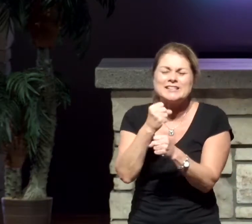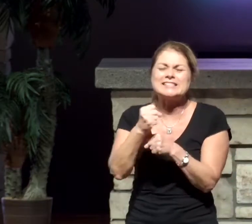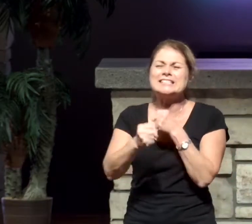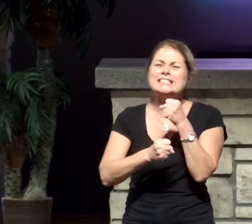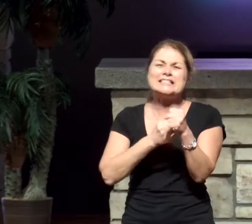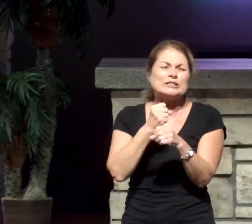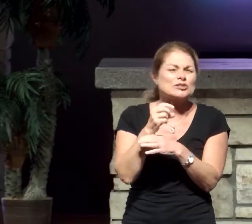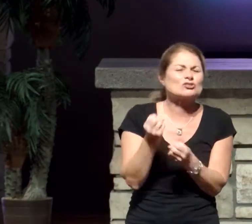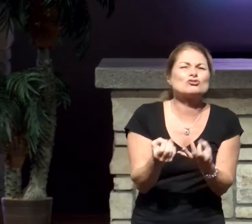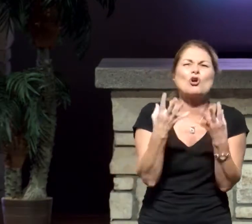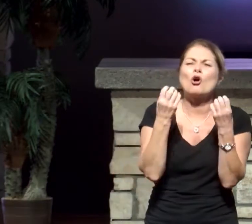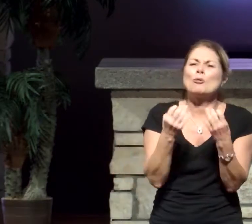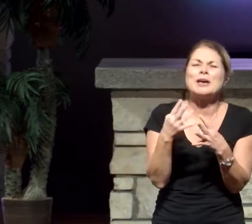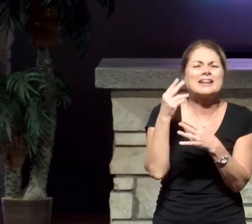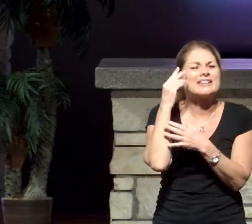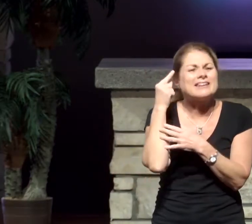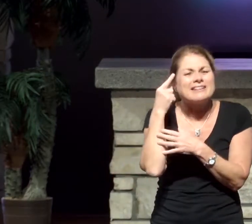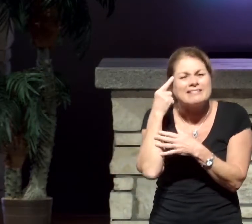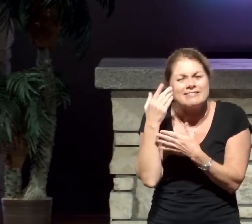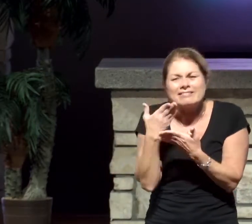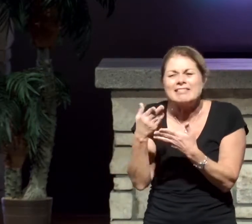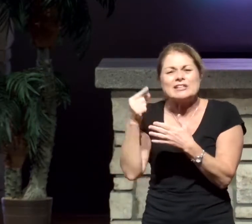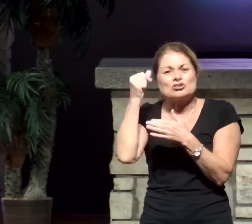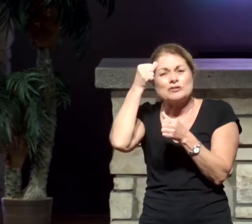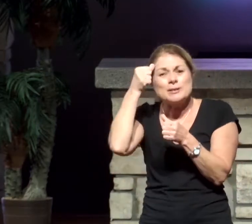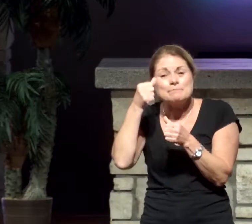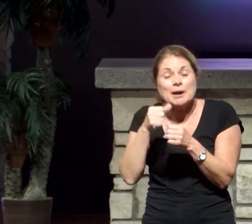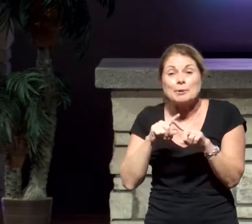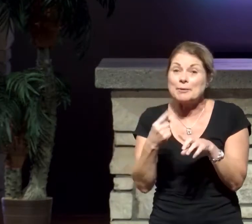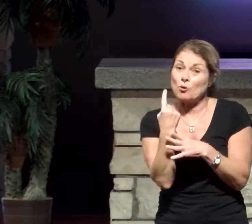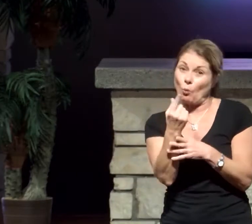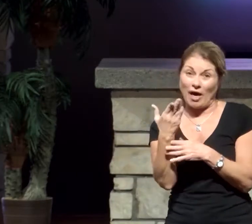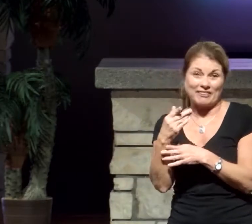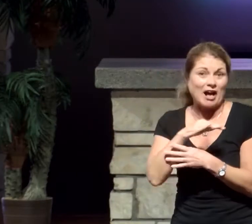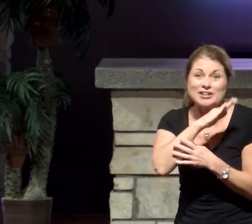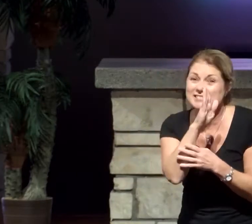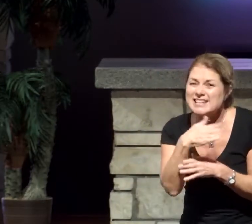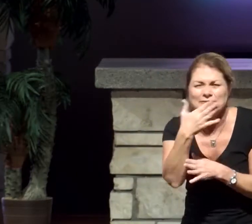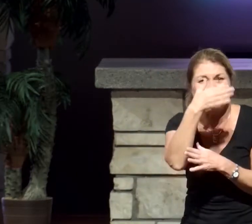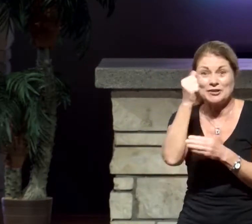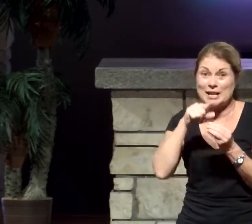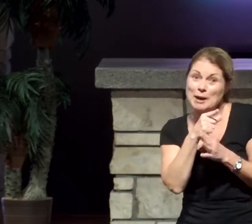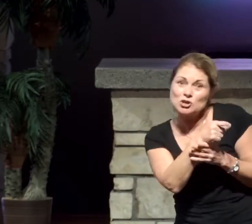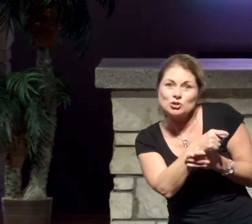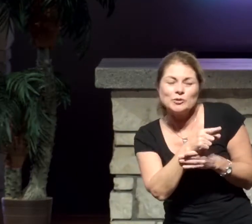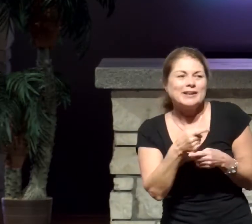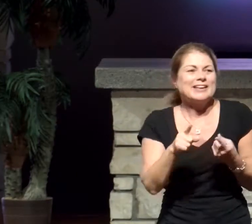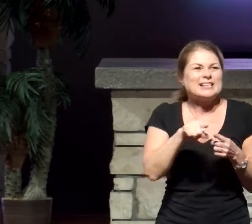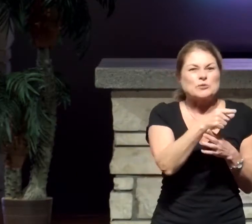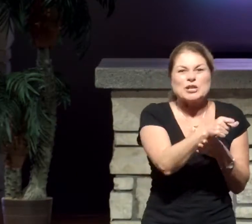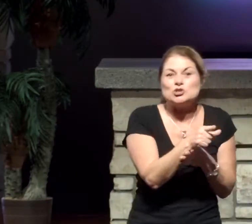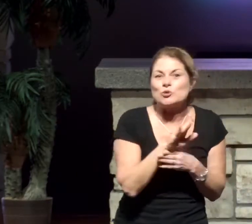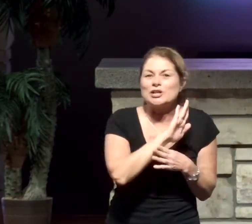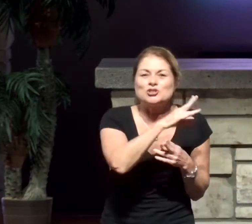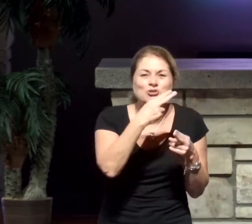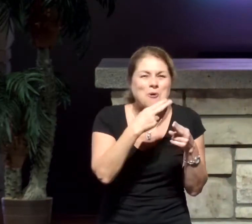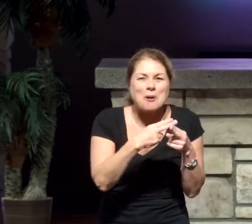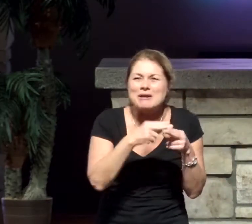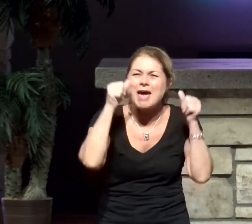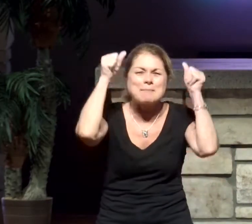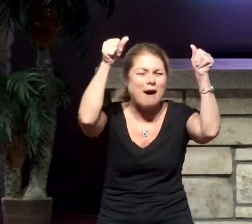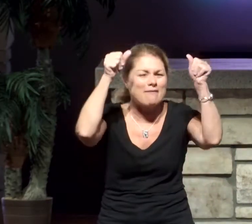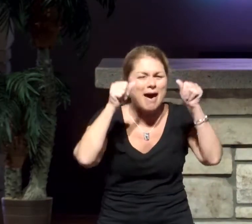as a class. But you know what? The one thing that I will never forget about you is when you got your name on the clipboard